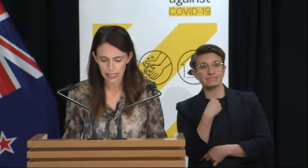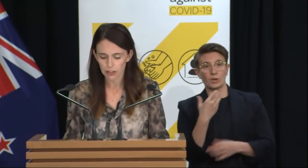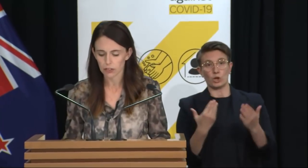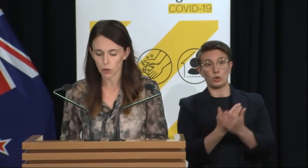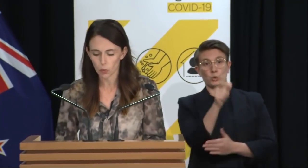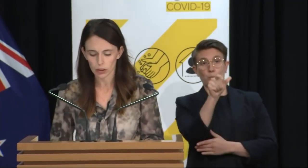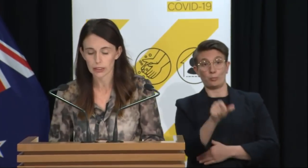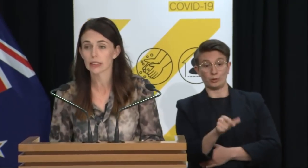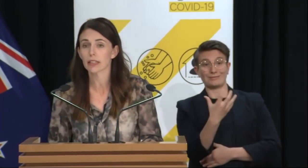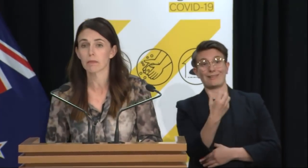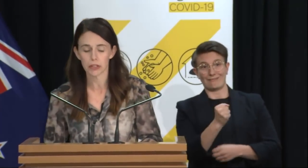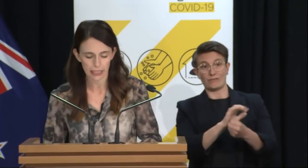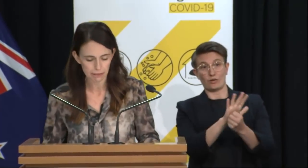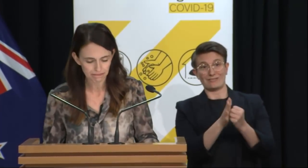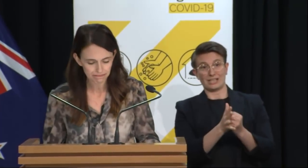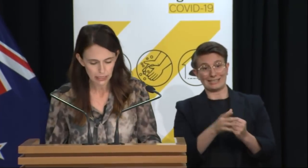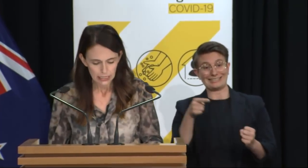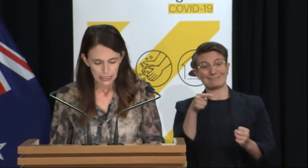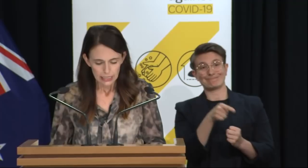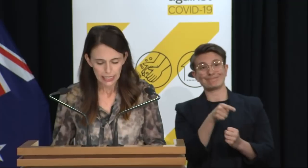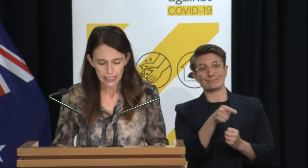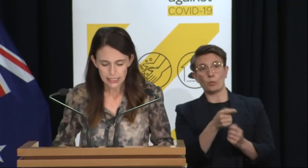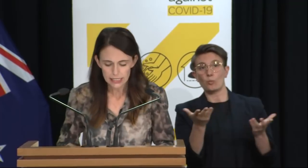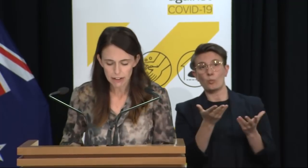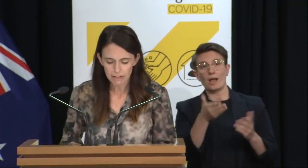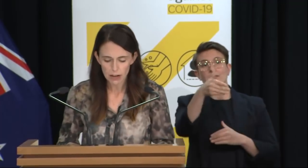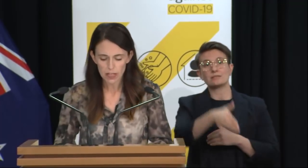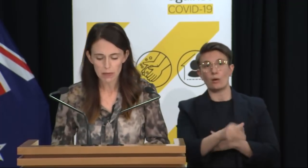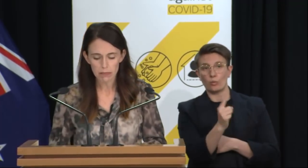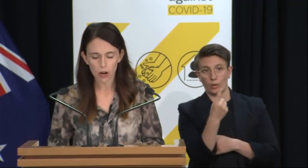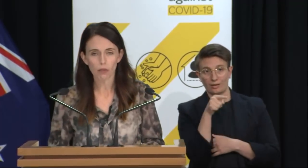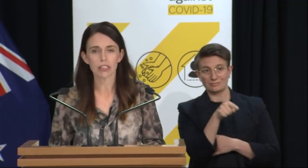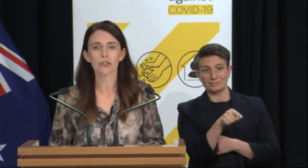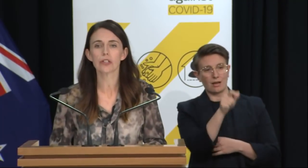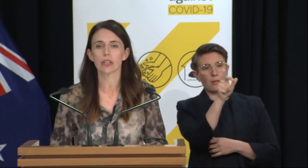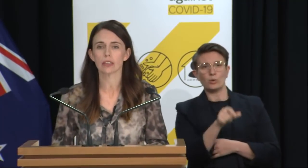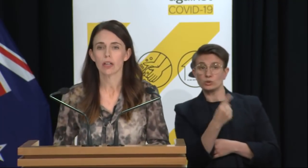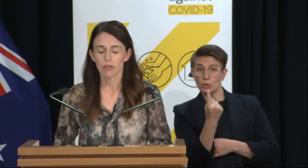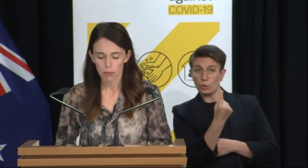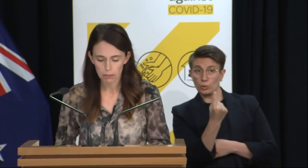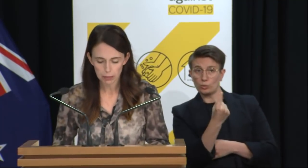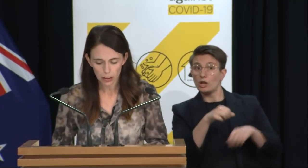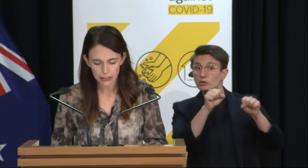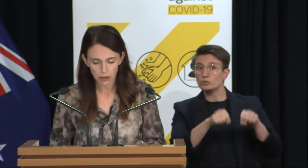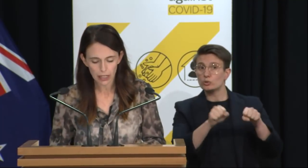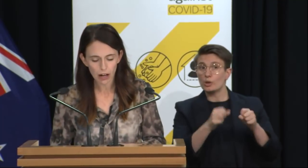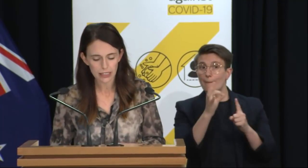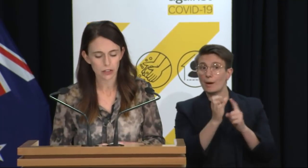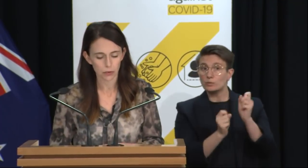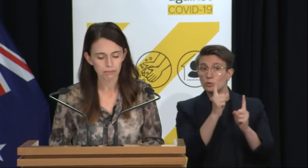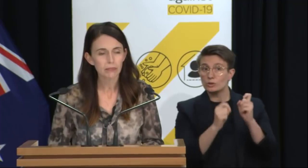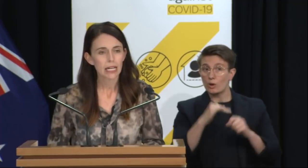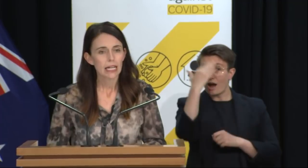in the South Auckland community. The case is a family member of a student from Papatoetoe